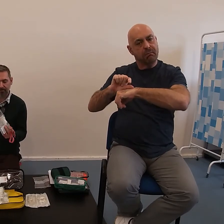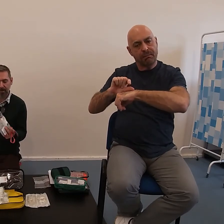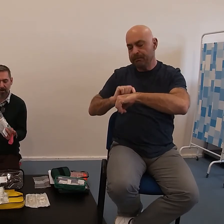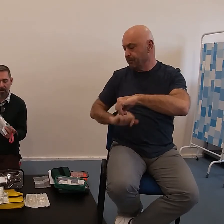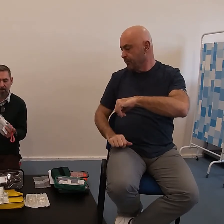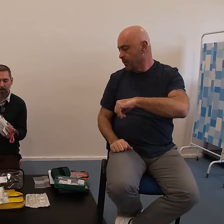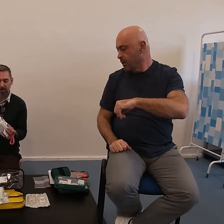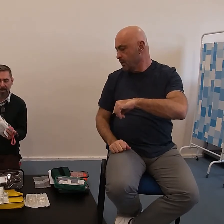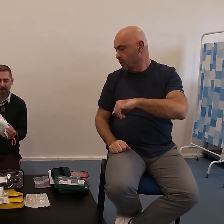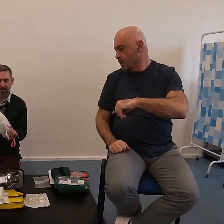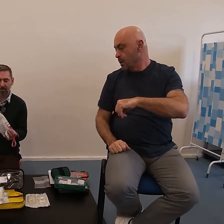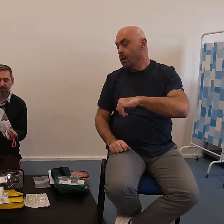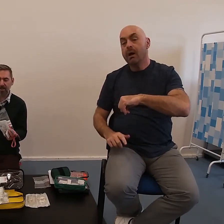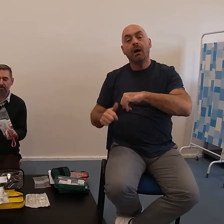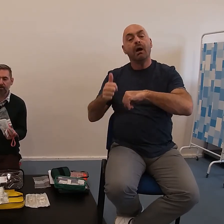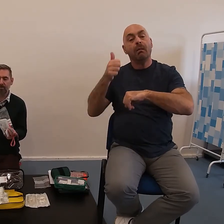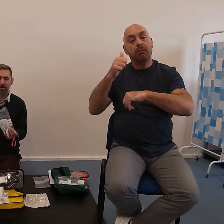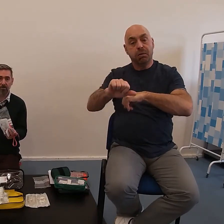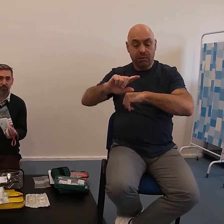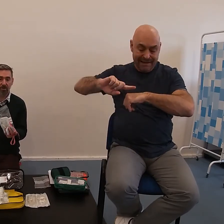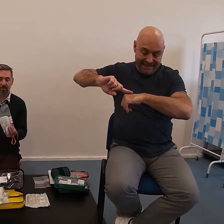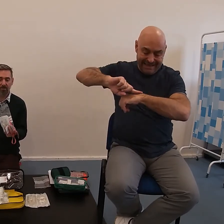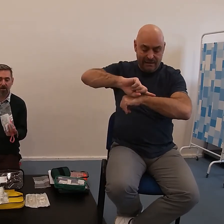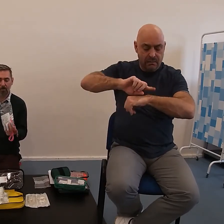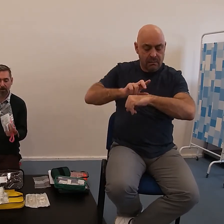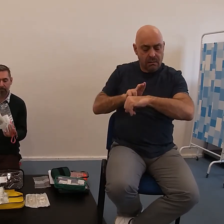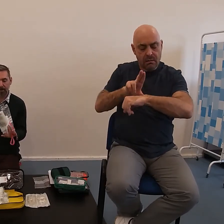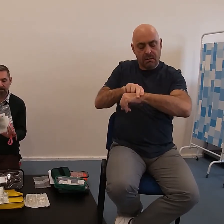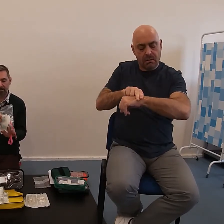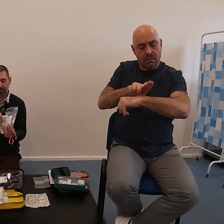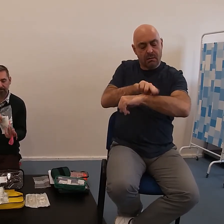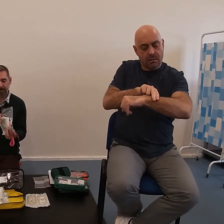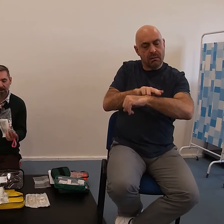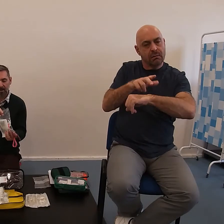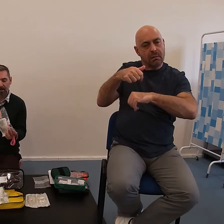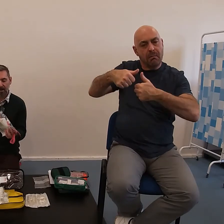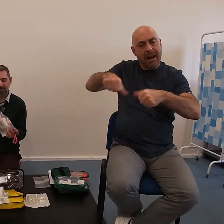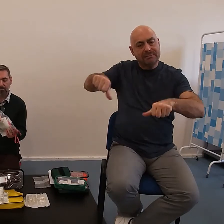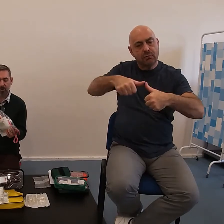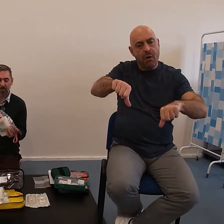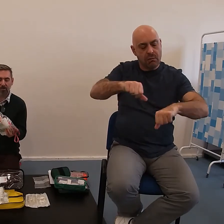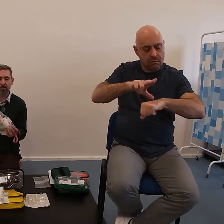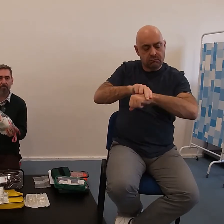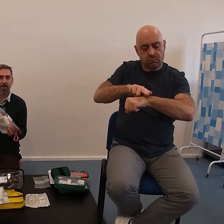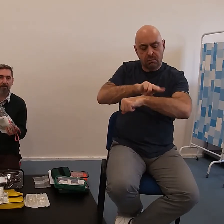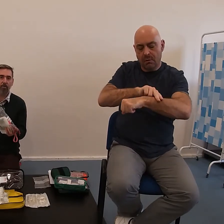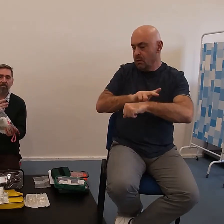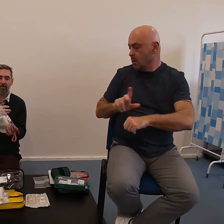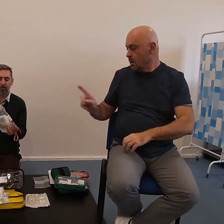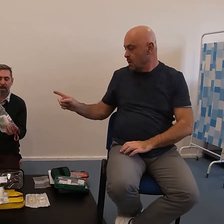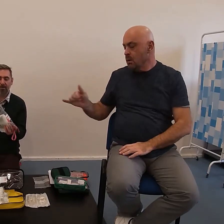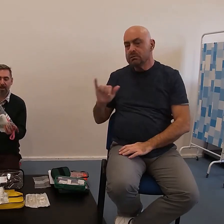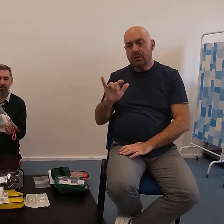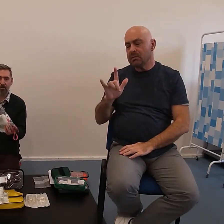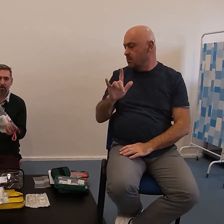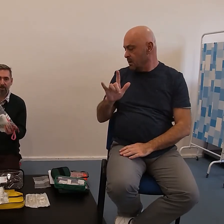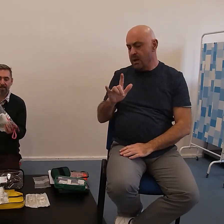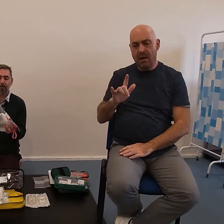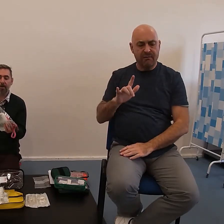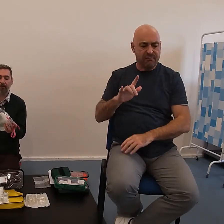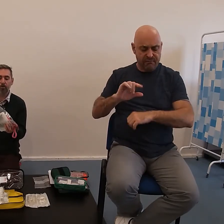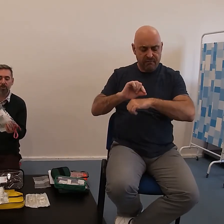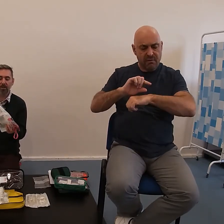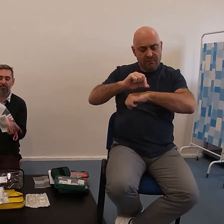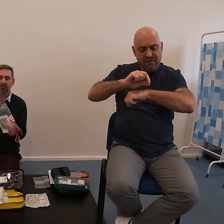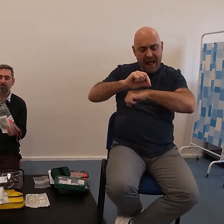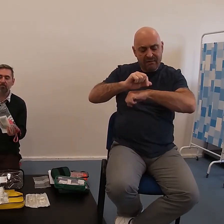insertion. Once a cannula is in, we've got some dressings to hold it in place. And sometimes, maybe with a failed cannulation or if there's a